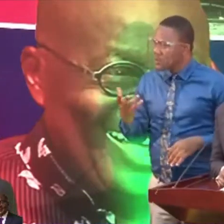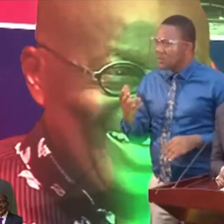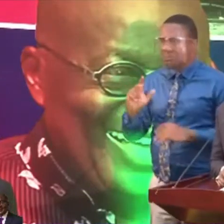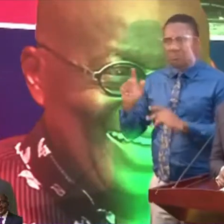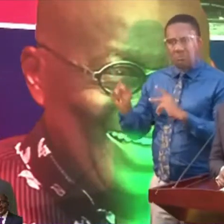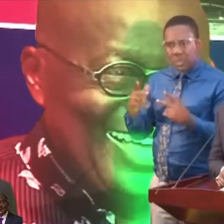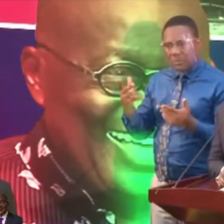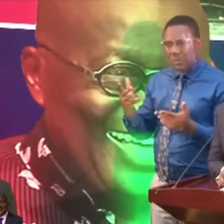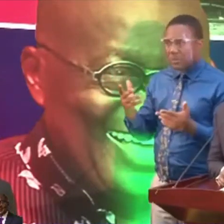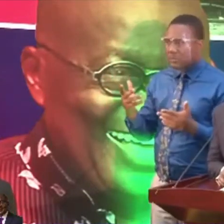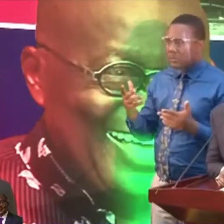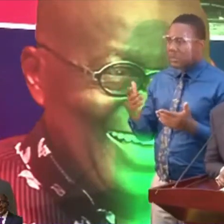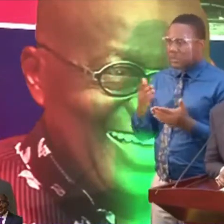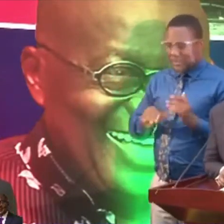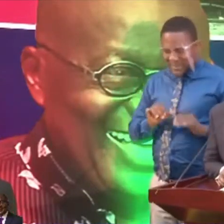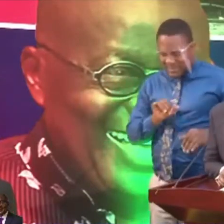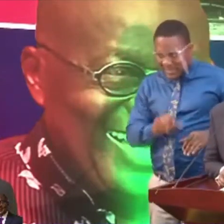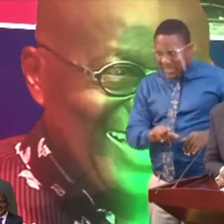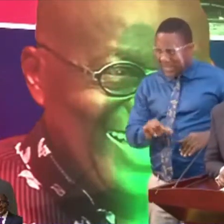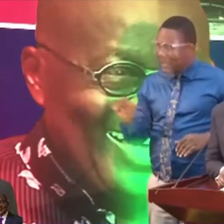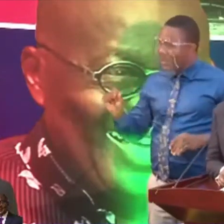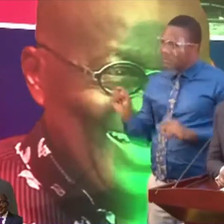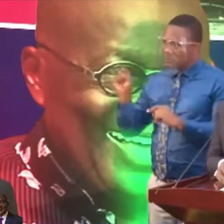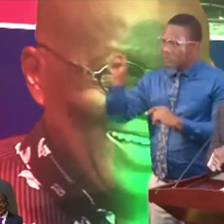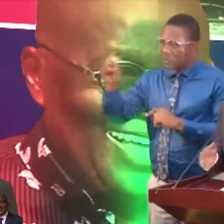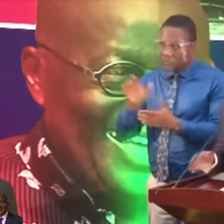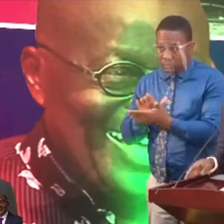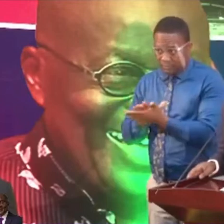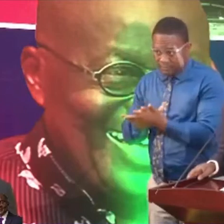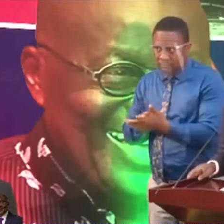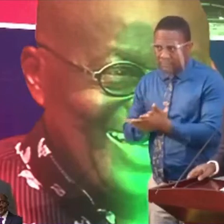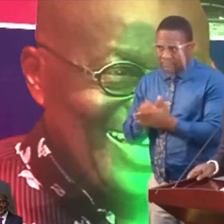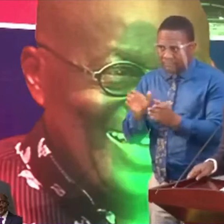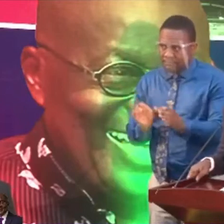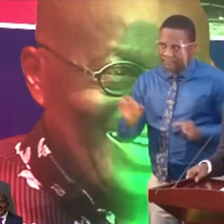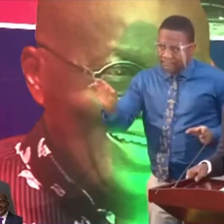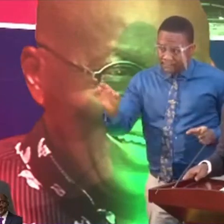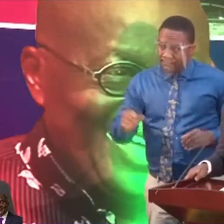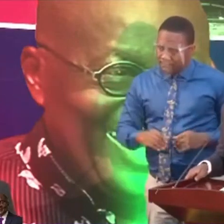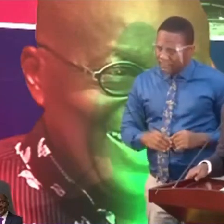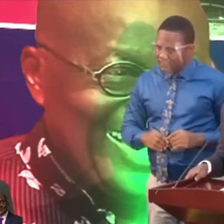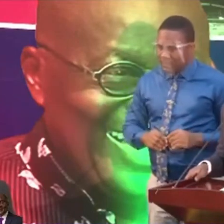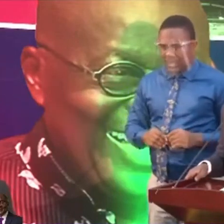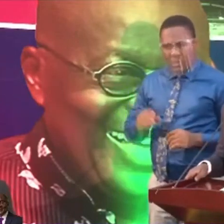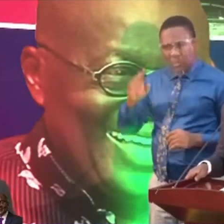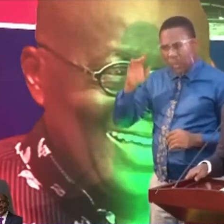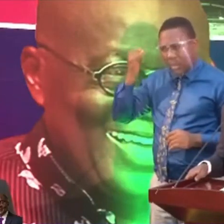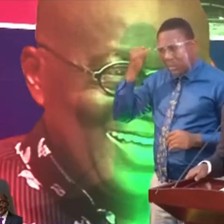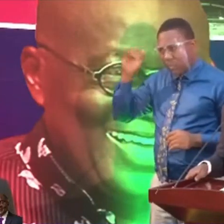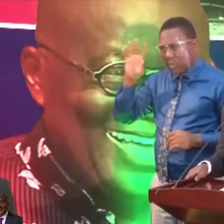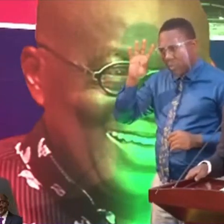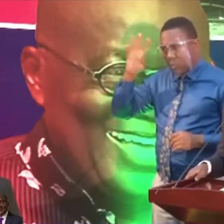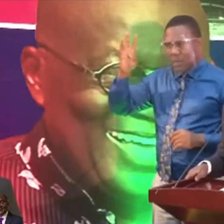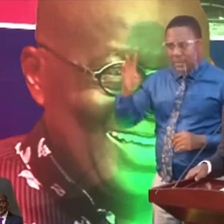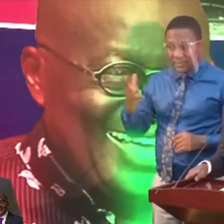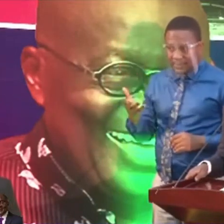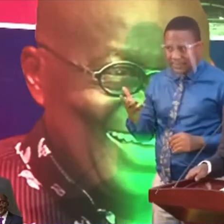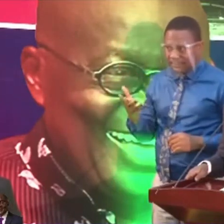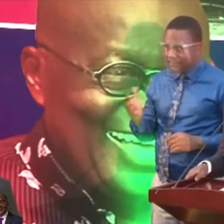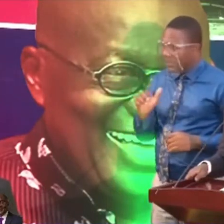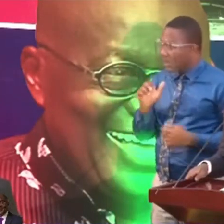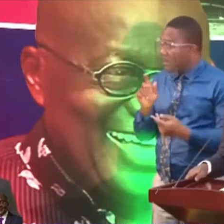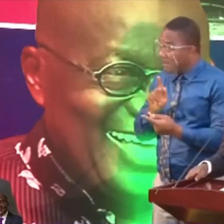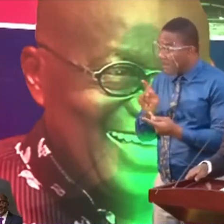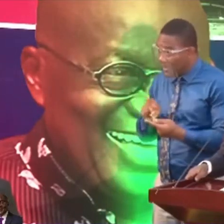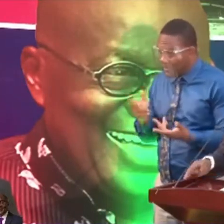to go to school. So we had a double track system, a very innovative system. It's not perfect, but it's